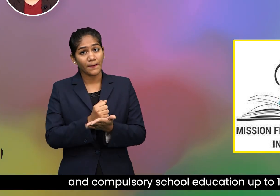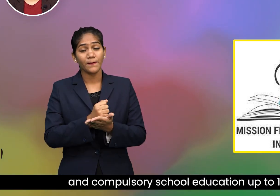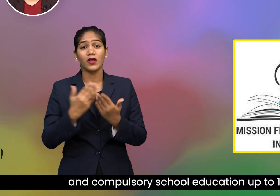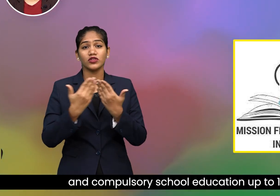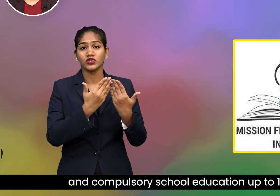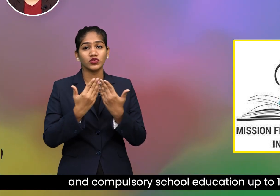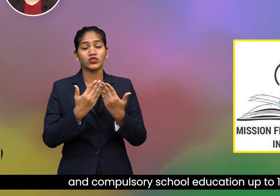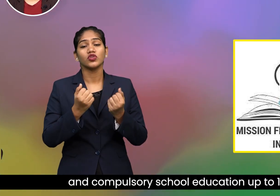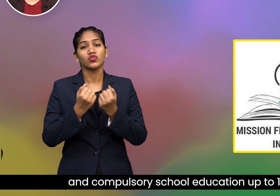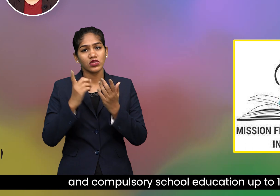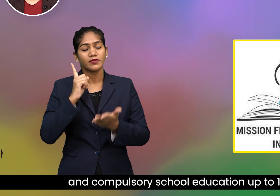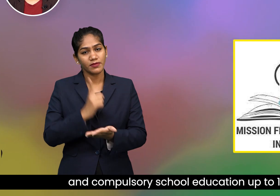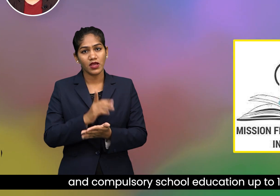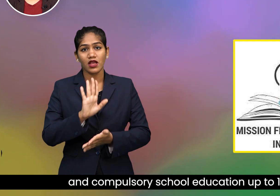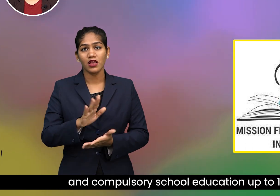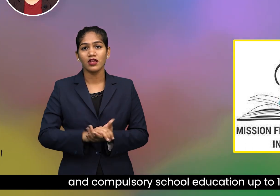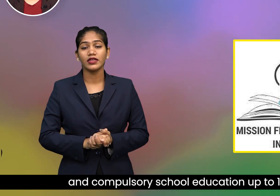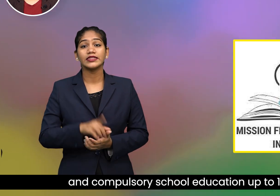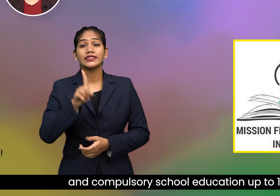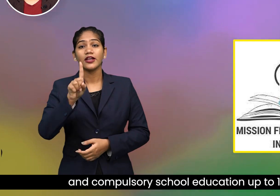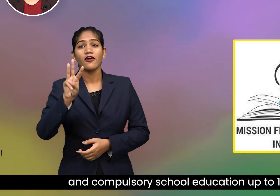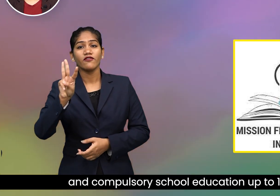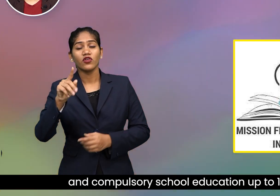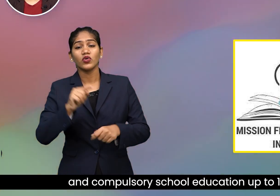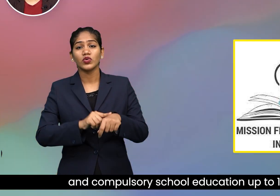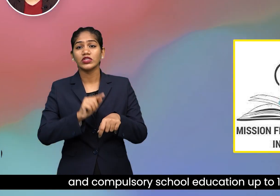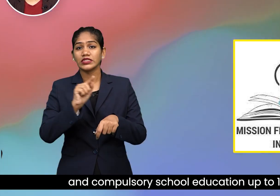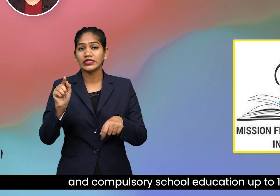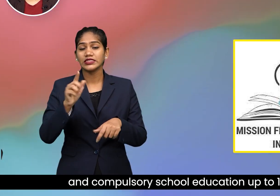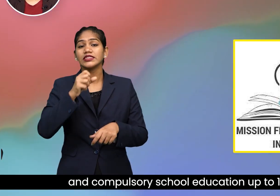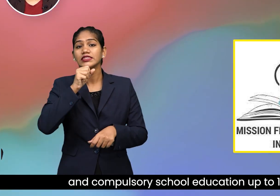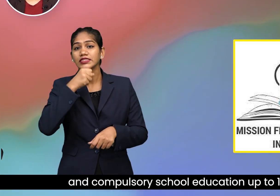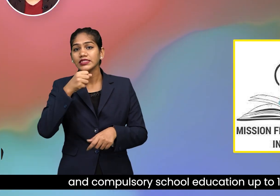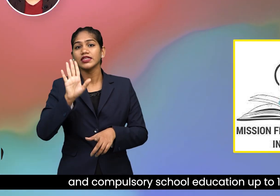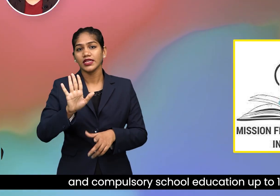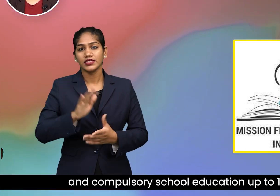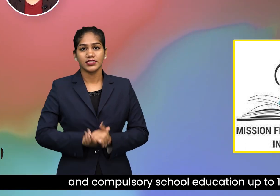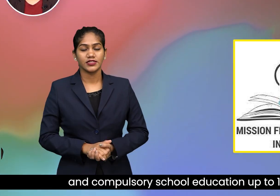school education up to 14 years of age,